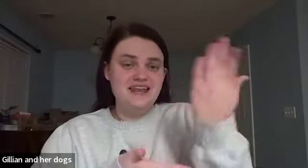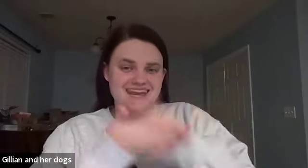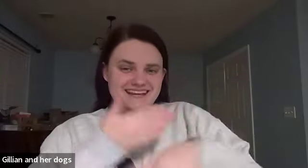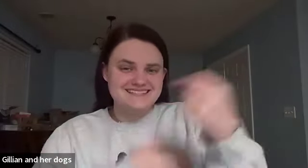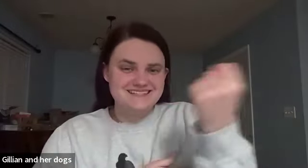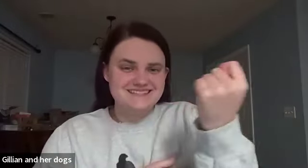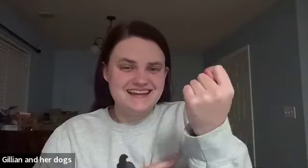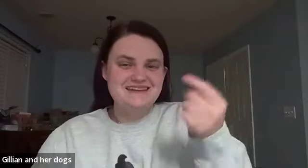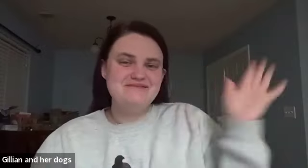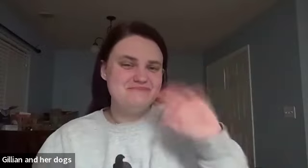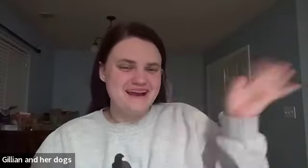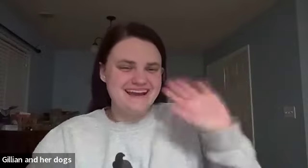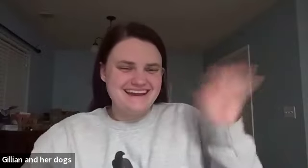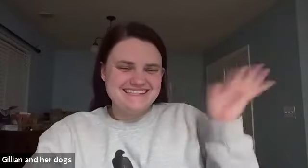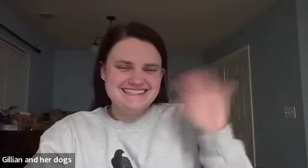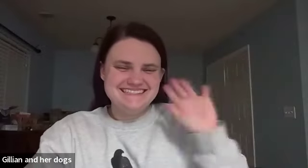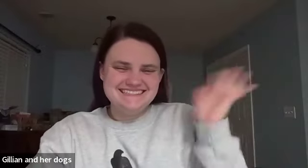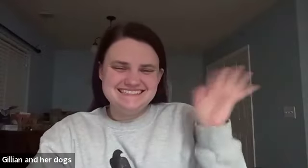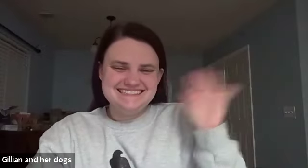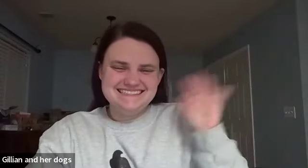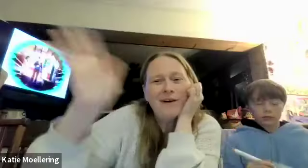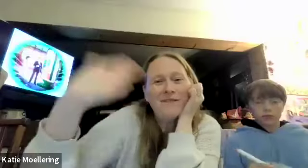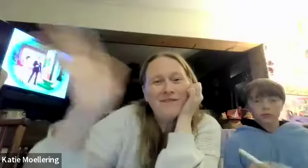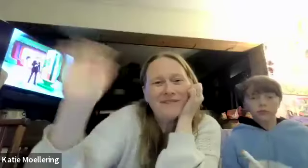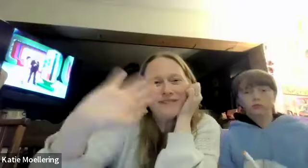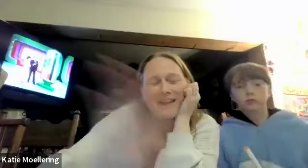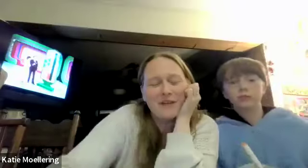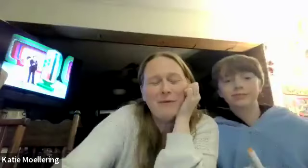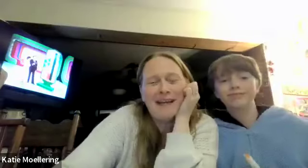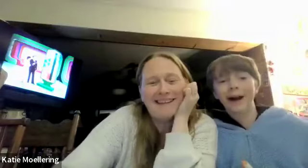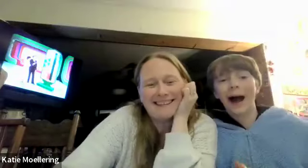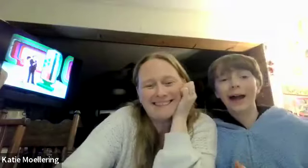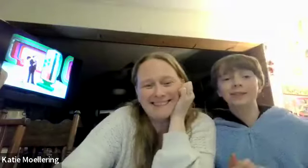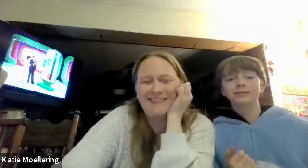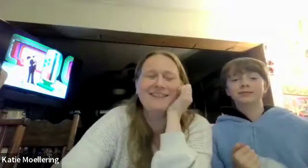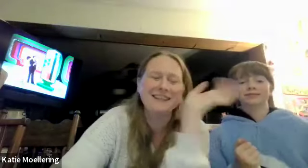all next Tuesday. Bye, guys. Bye, y'all. Have a good week. Bye.